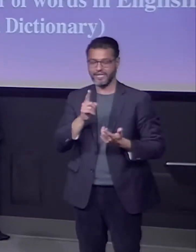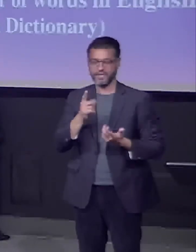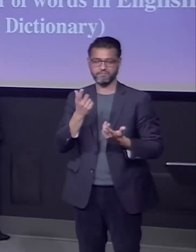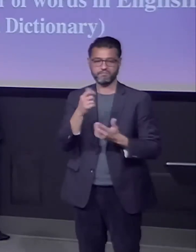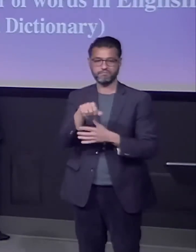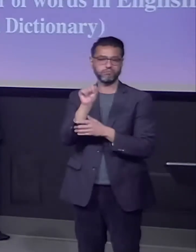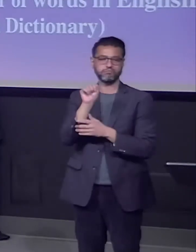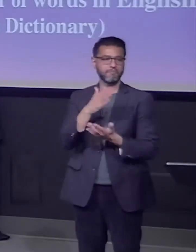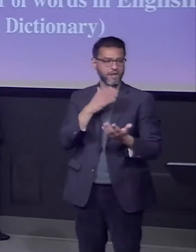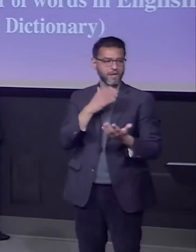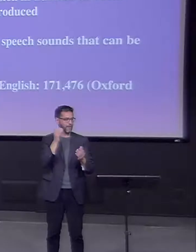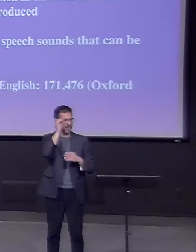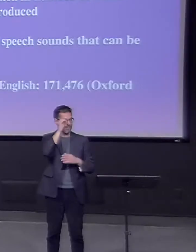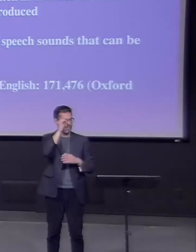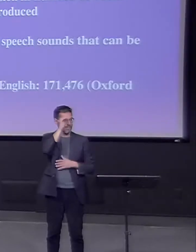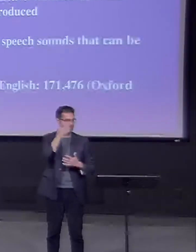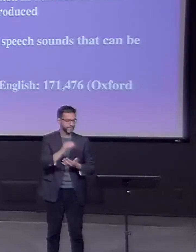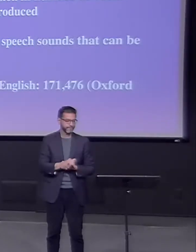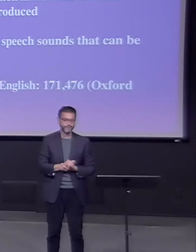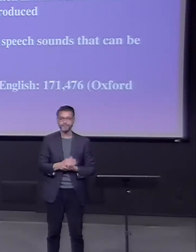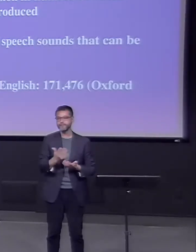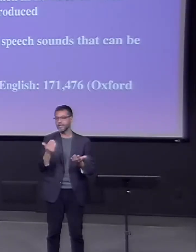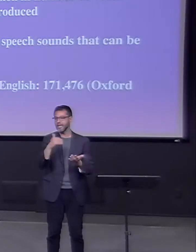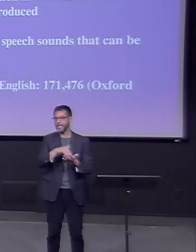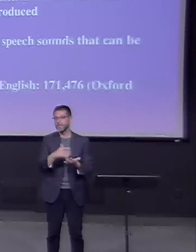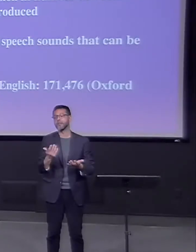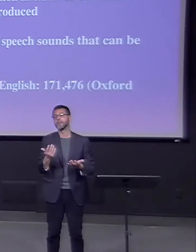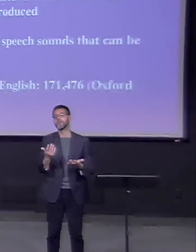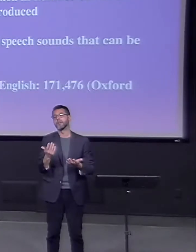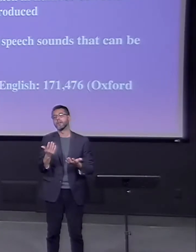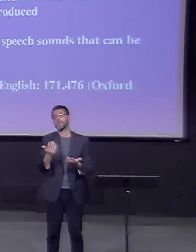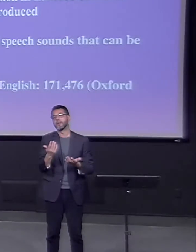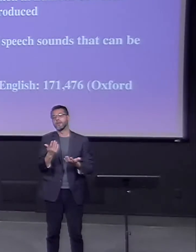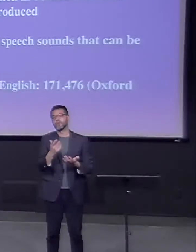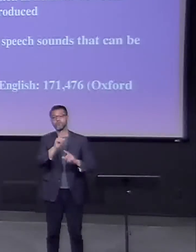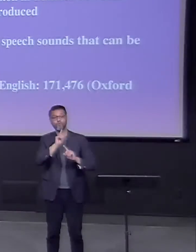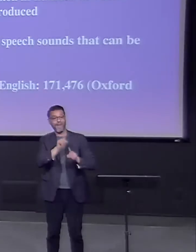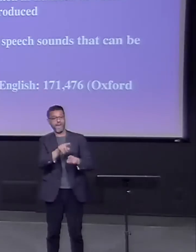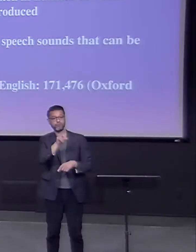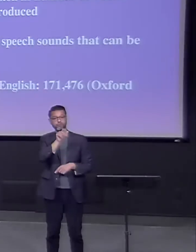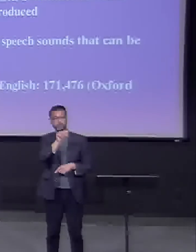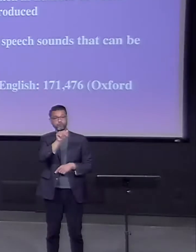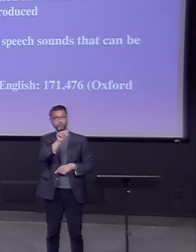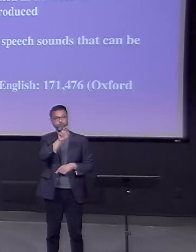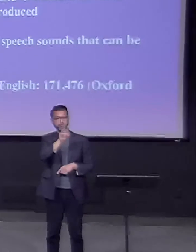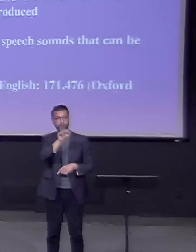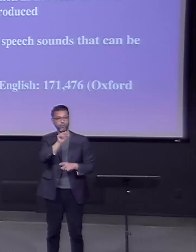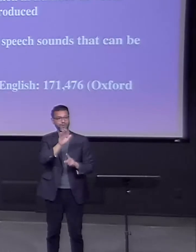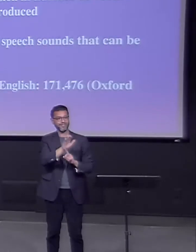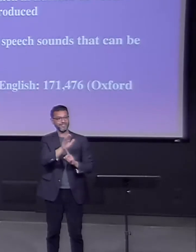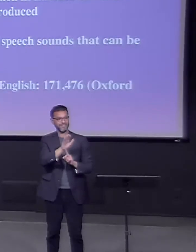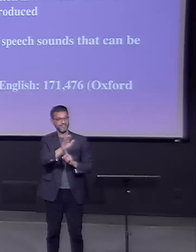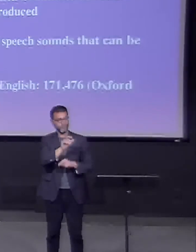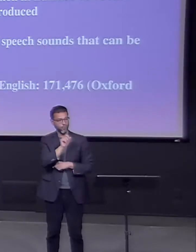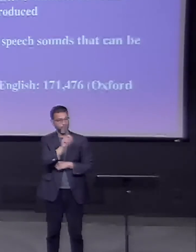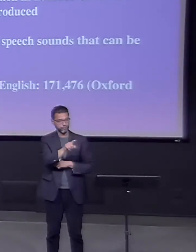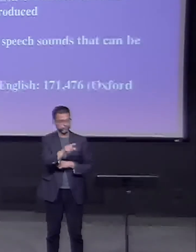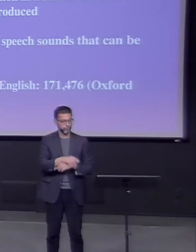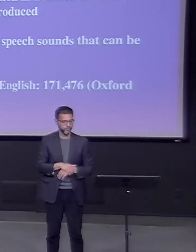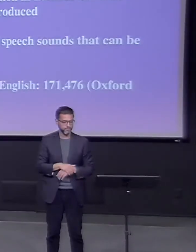opinion. So I think the answer to Darwin's question is, again, there's